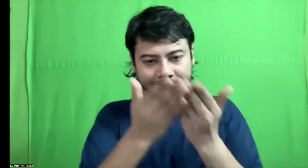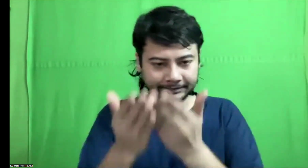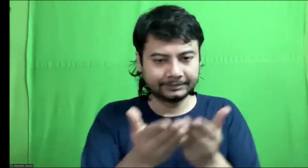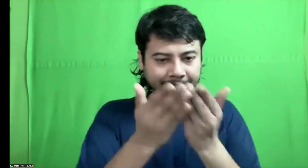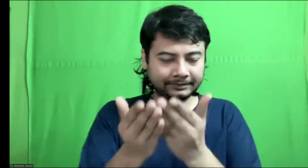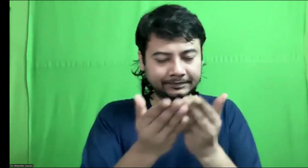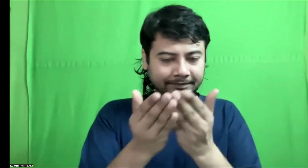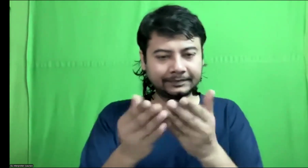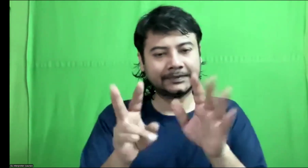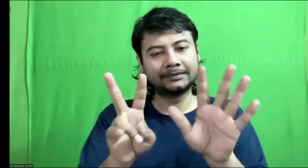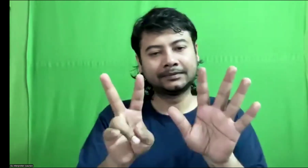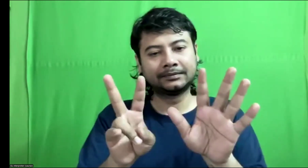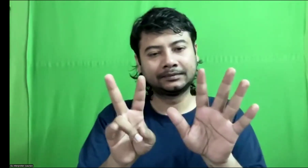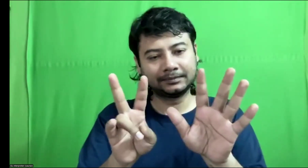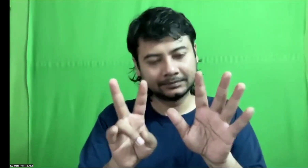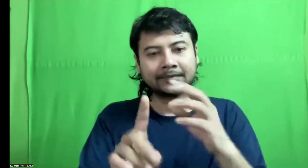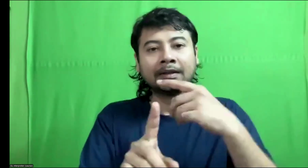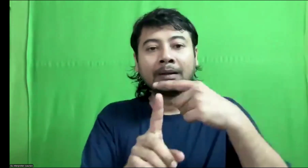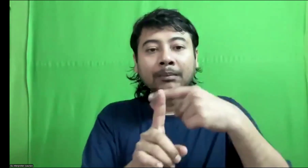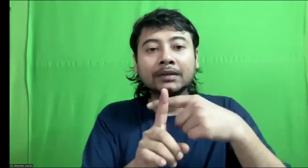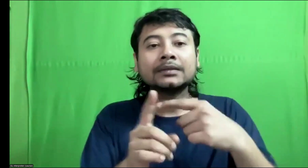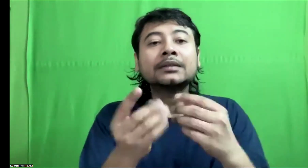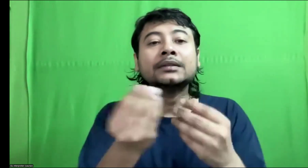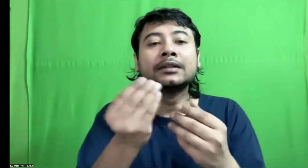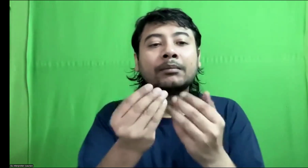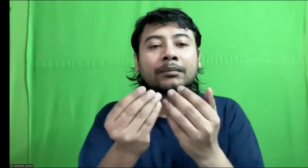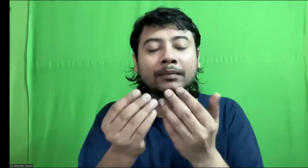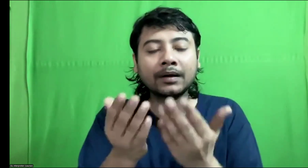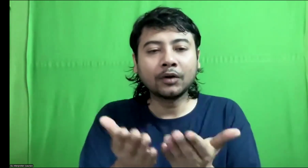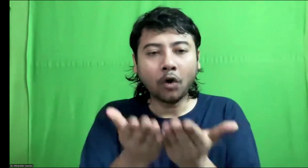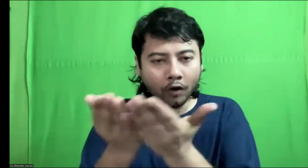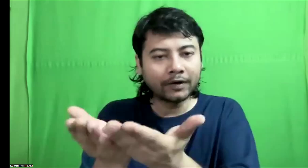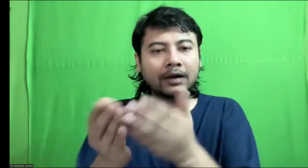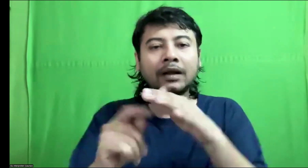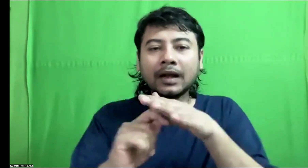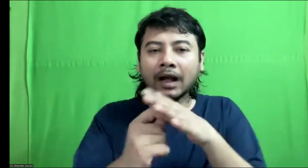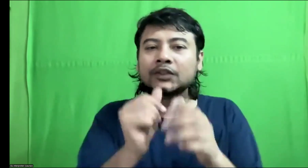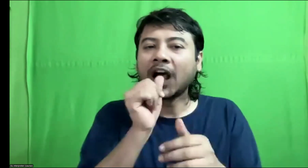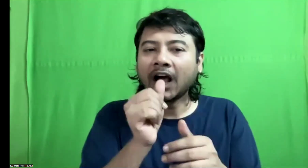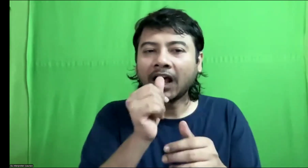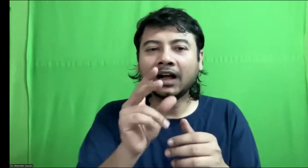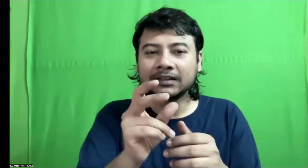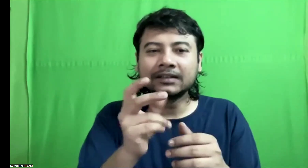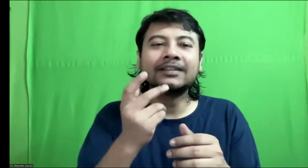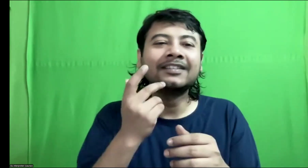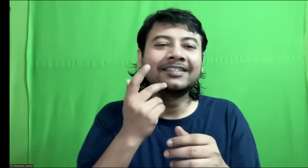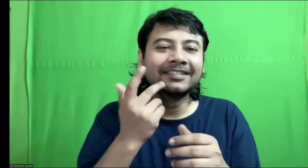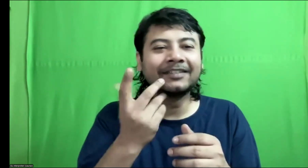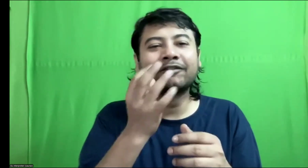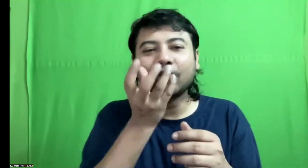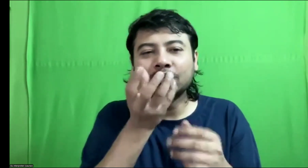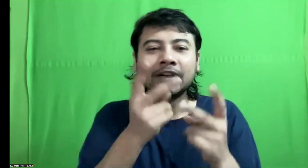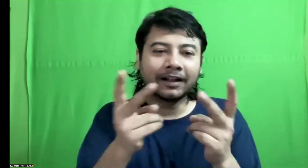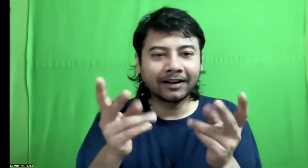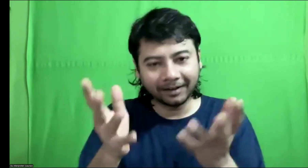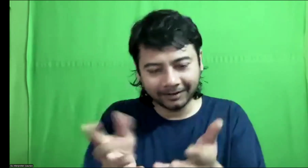ready. So you, for such a program, you need a lot of people. You need at least four or five people group. And one